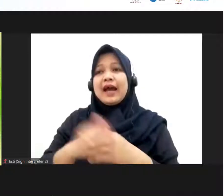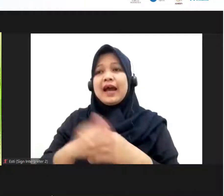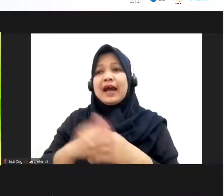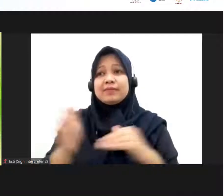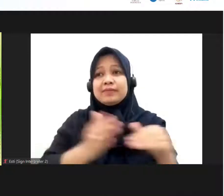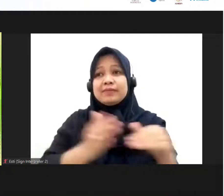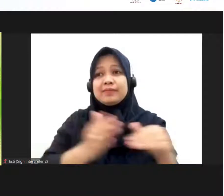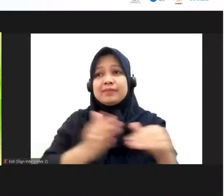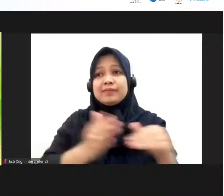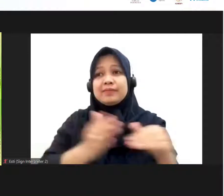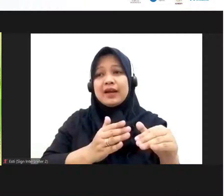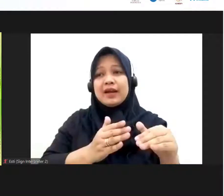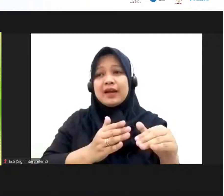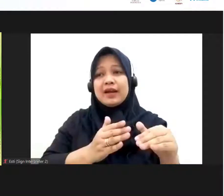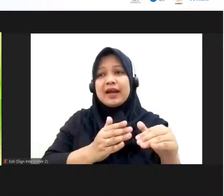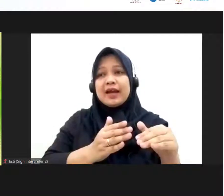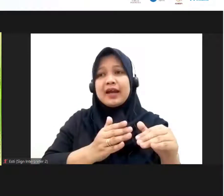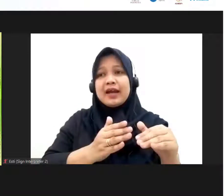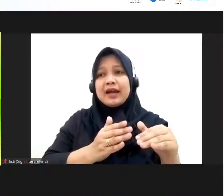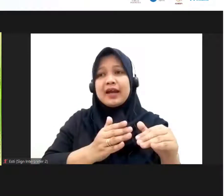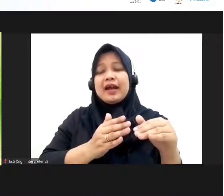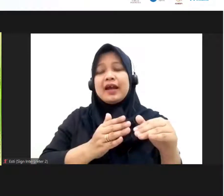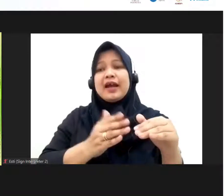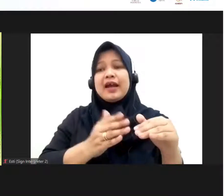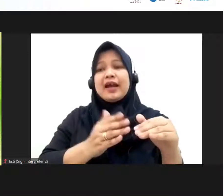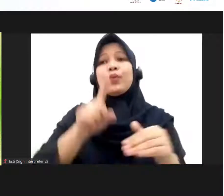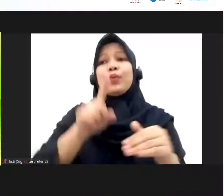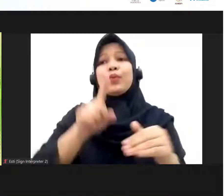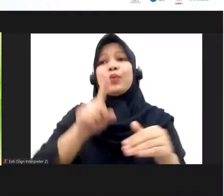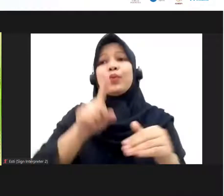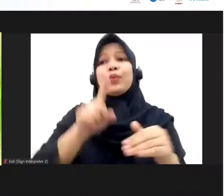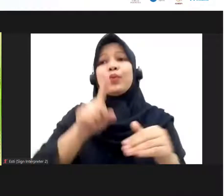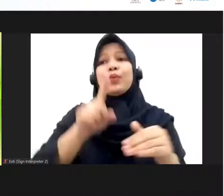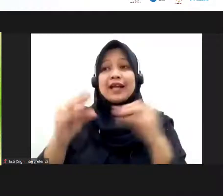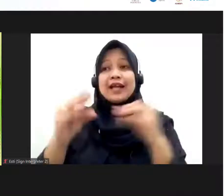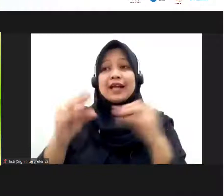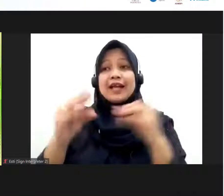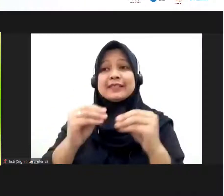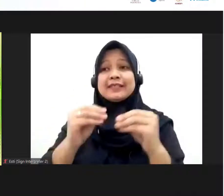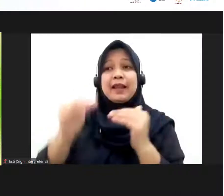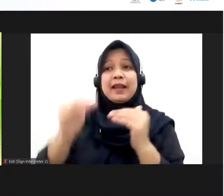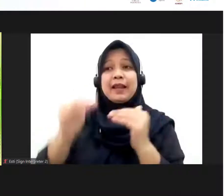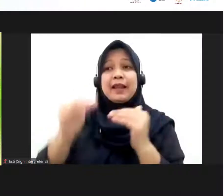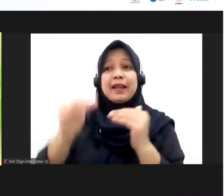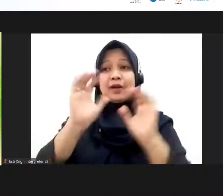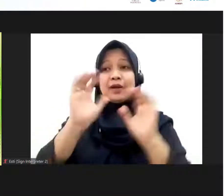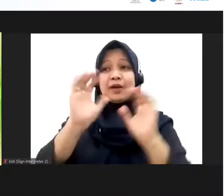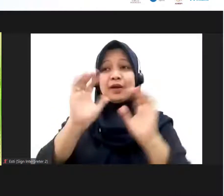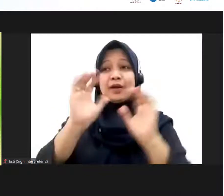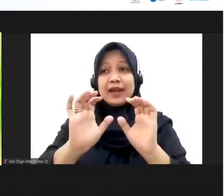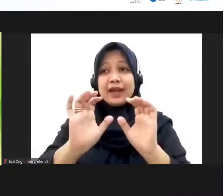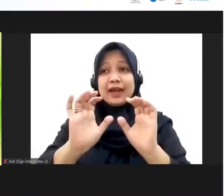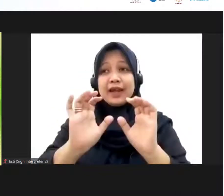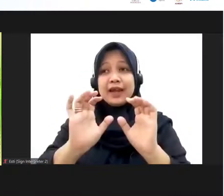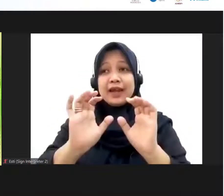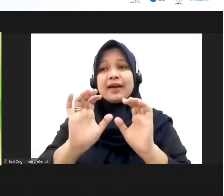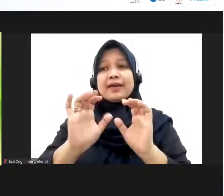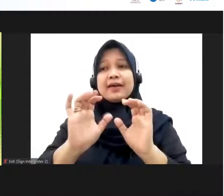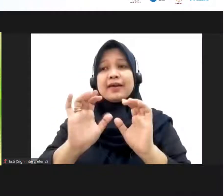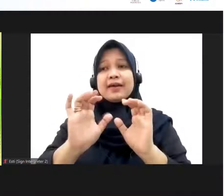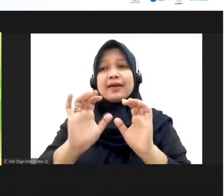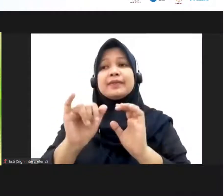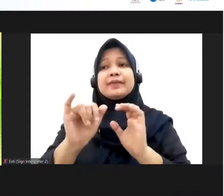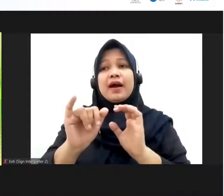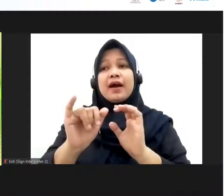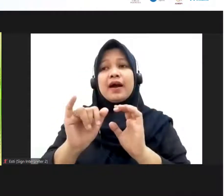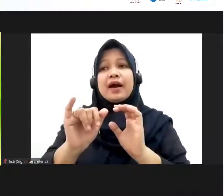area where we need to have more coordination perhaps, is both the multiple layers of authorities that are responding